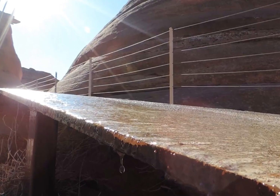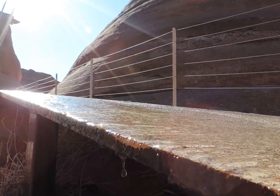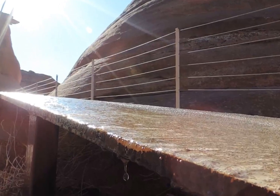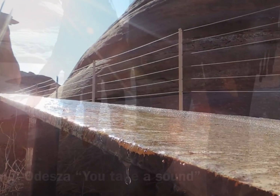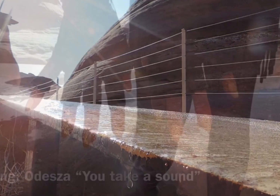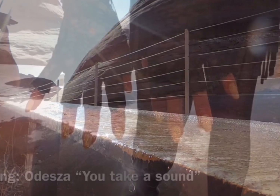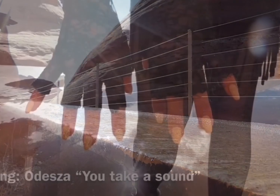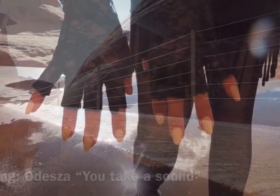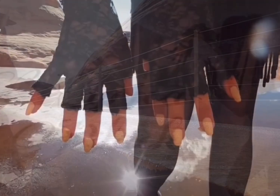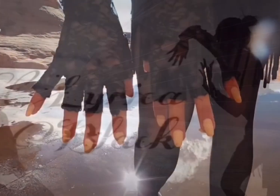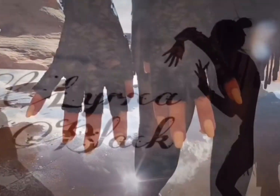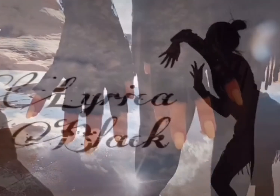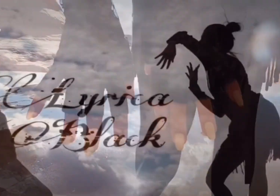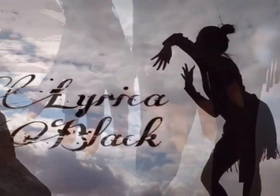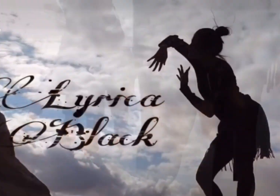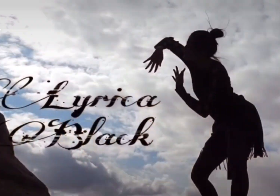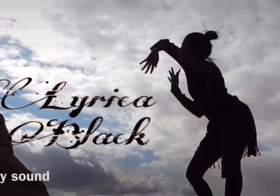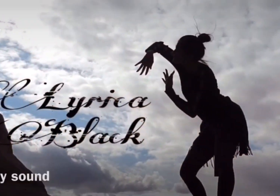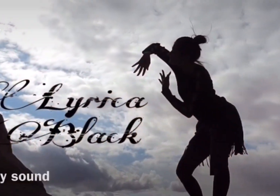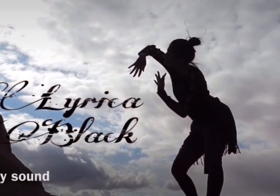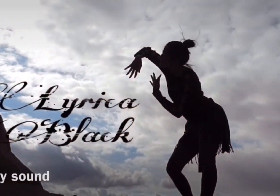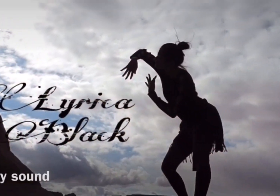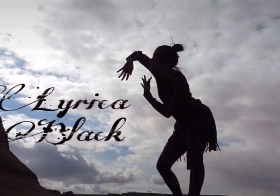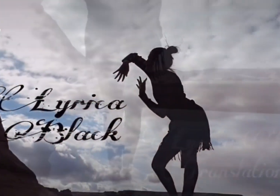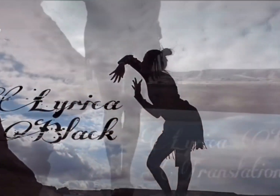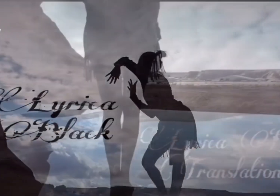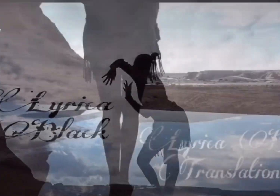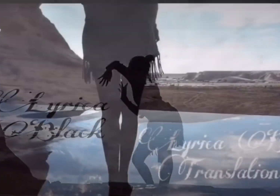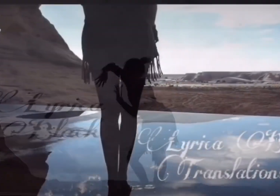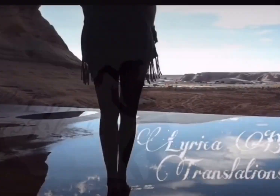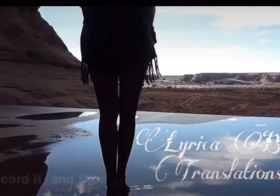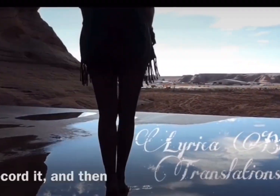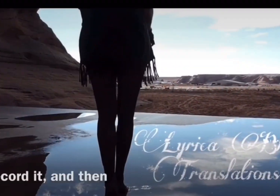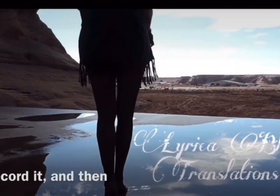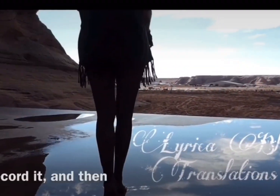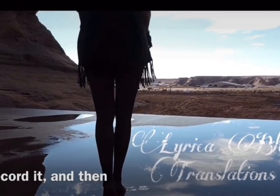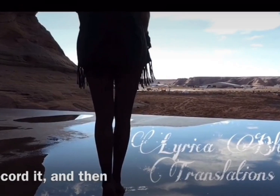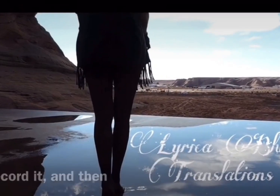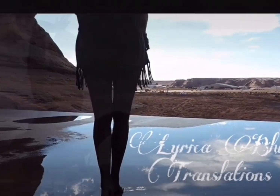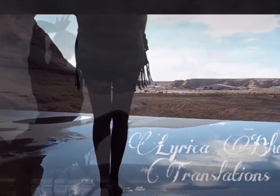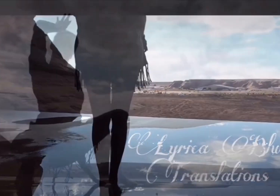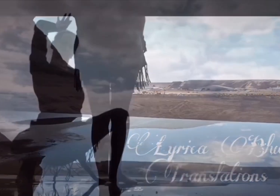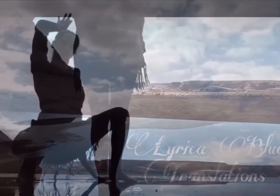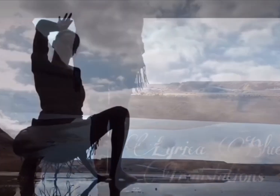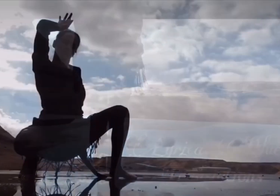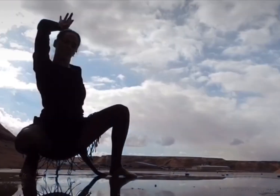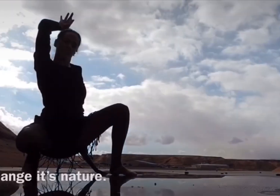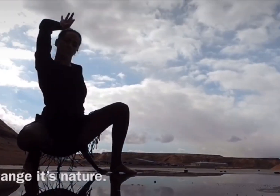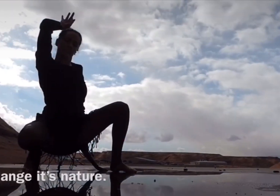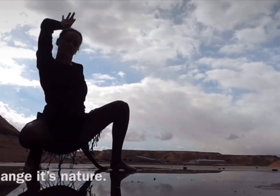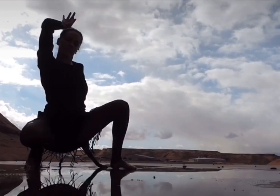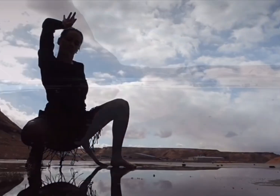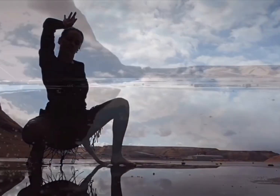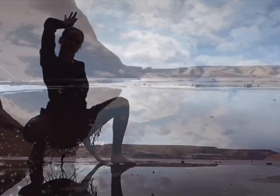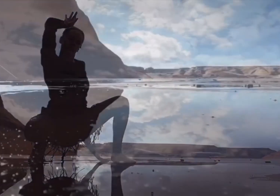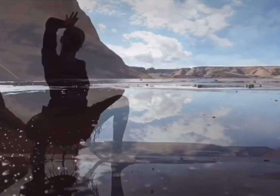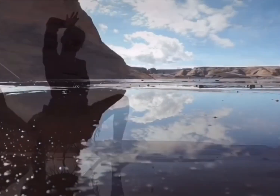You take a sound, any sound, record it, and then change its nature by a multiplicity of